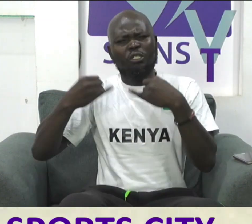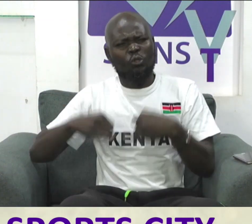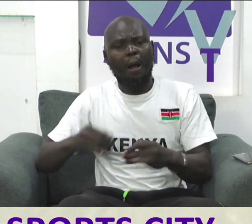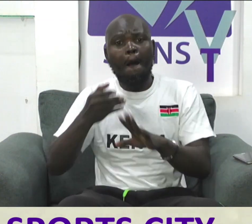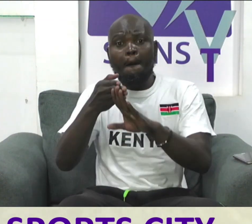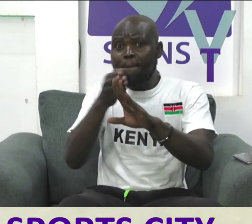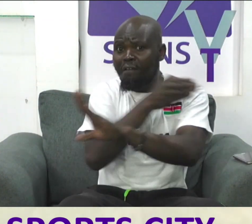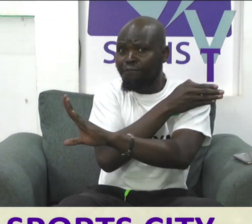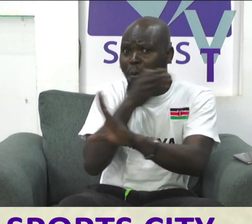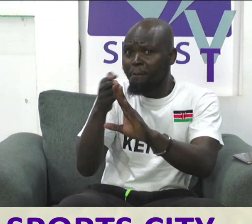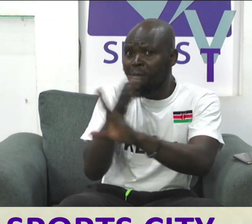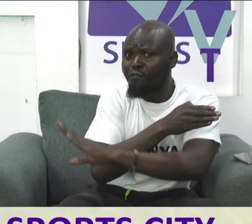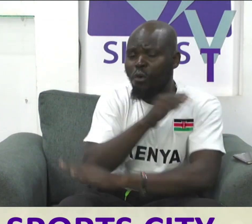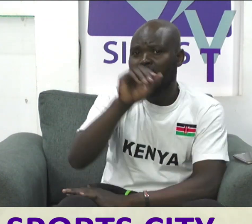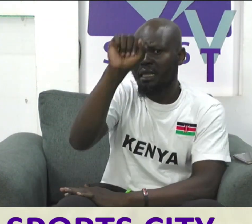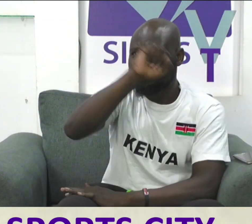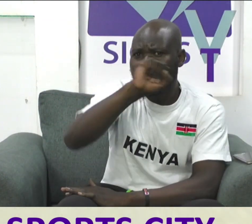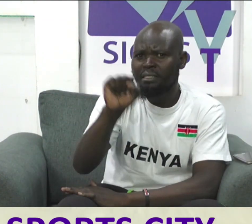from Kisii County.